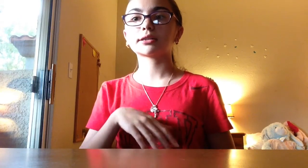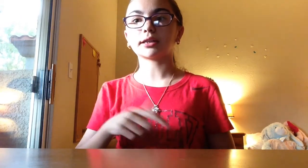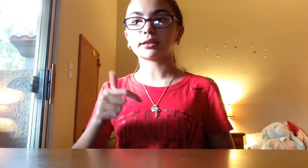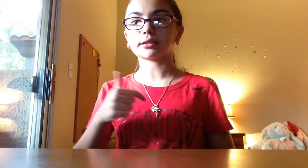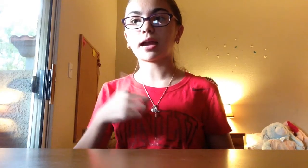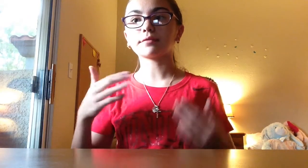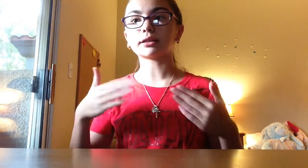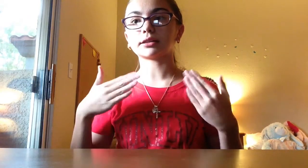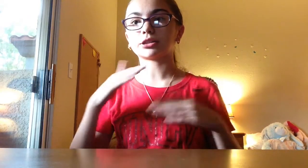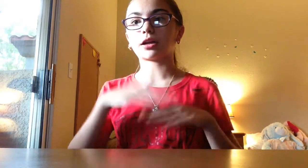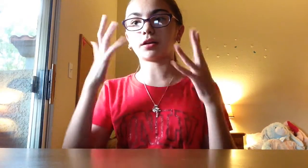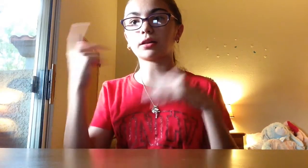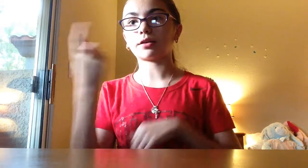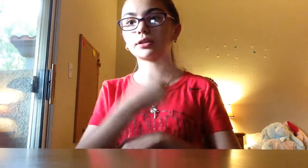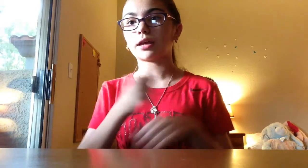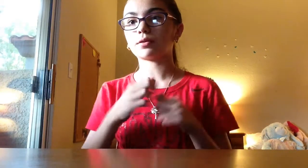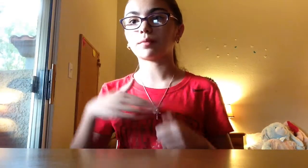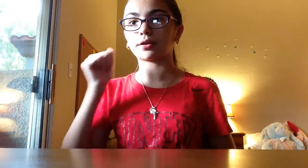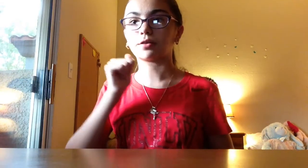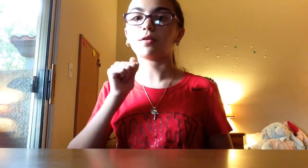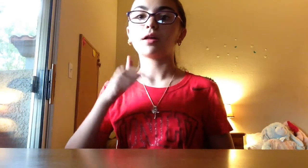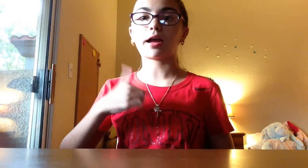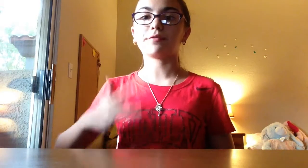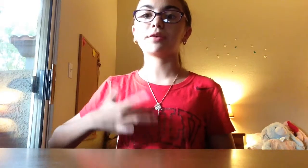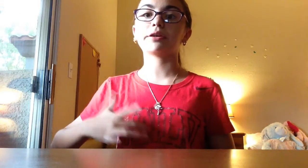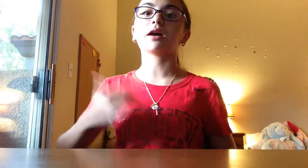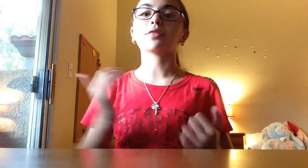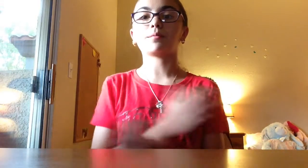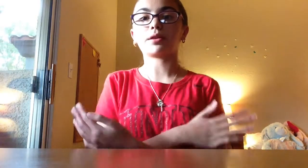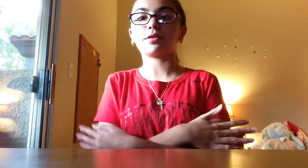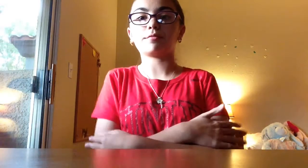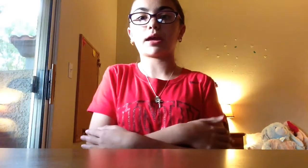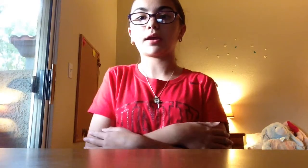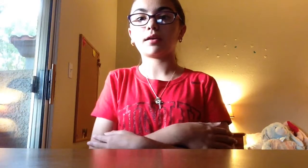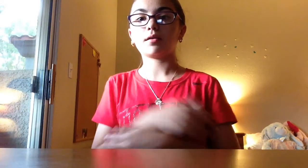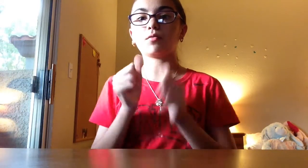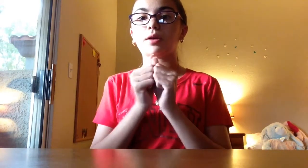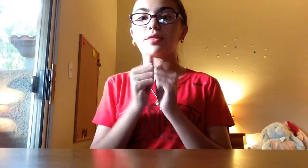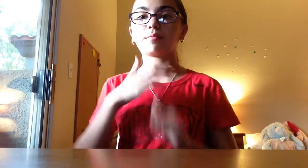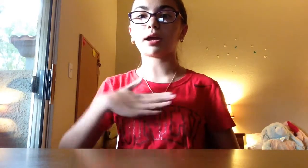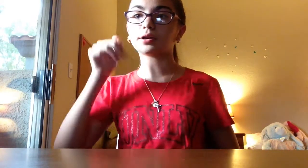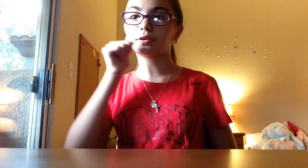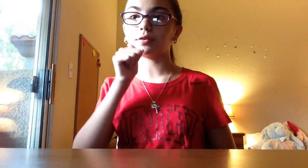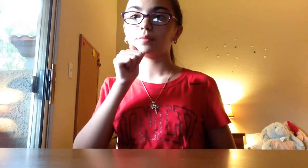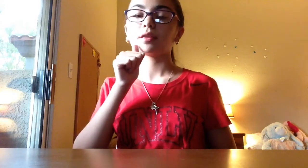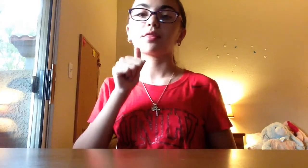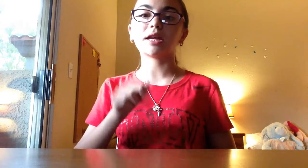Actually it says, I've got sunshine on a cloudy day with my girl. I've even got the month of May with my girl. Then it